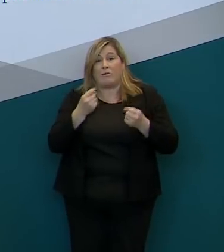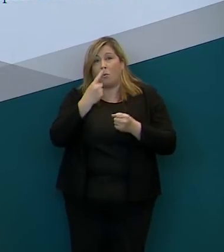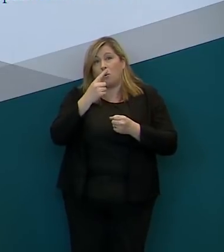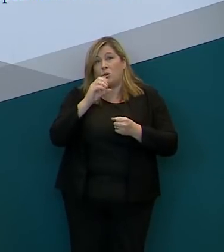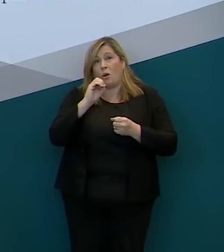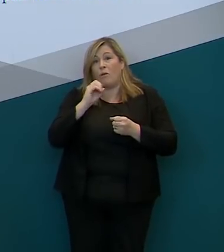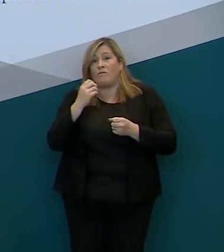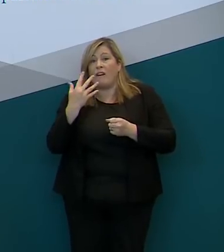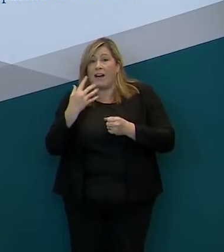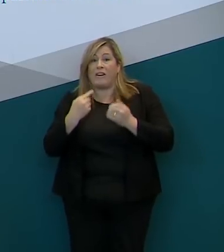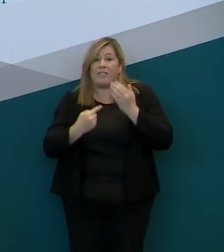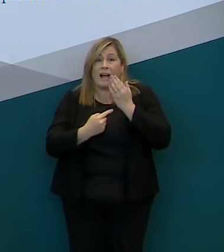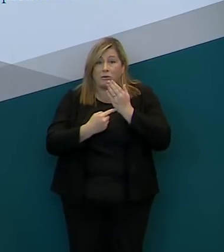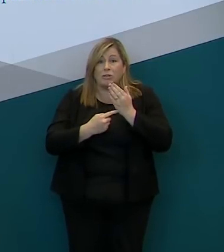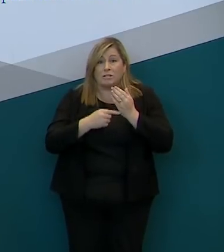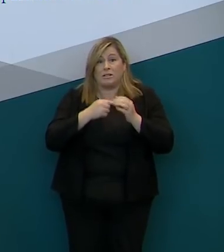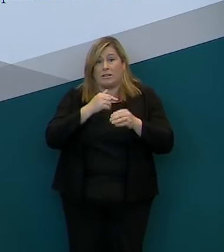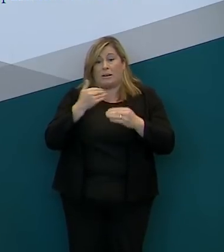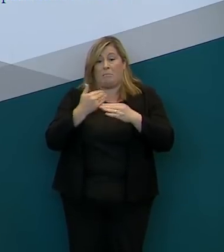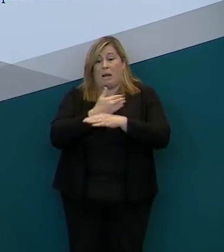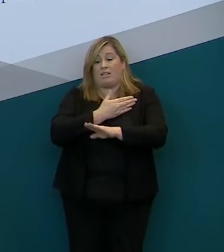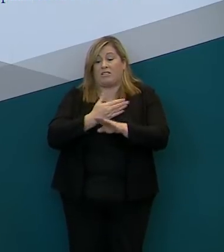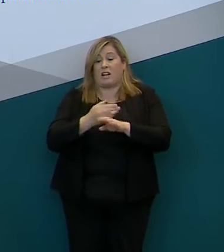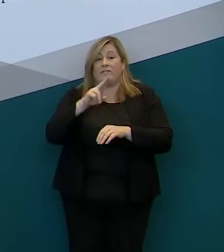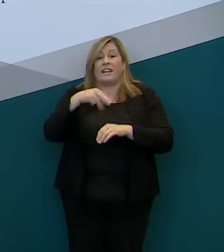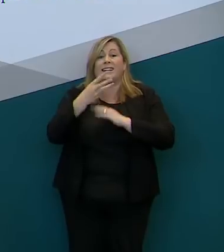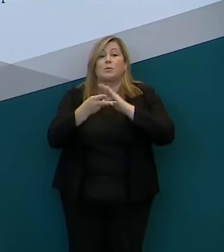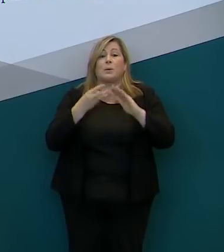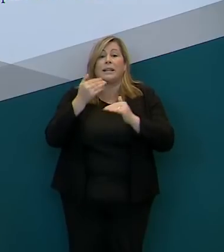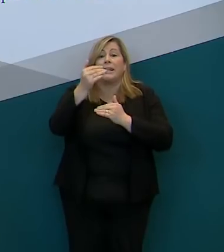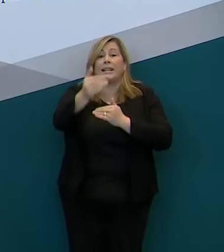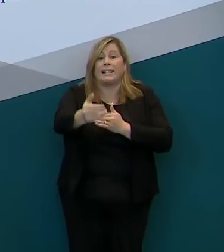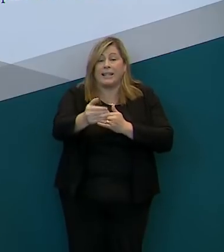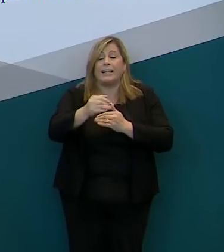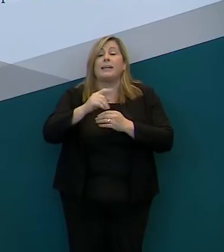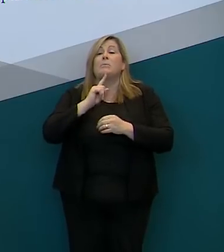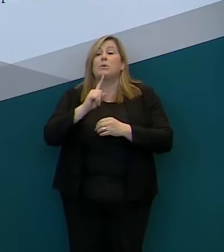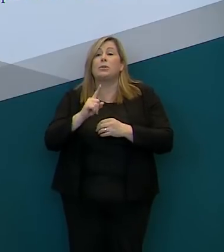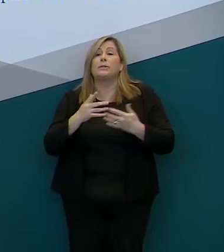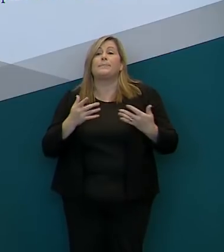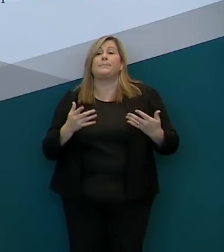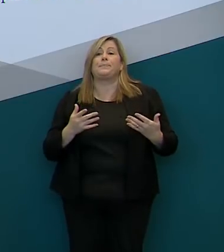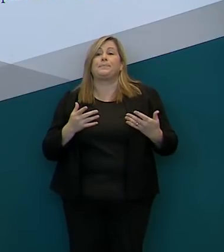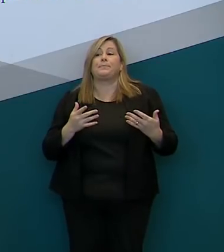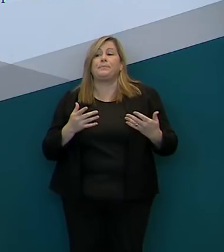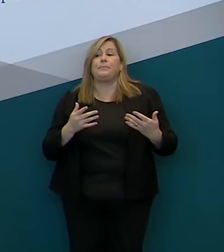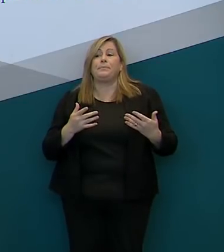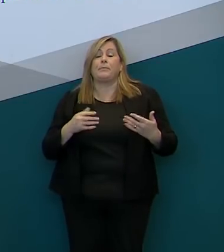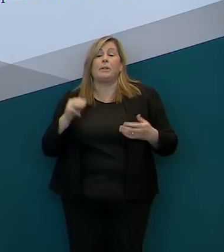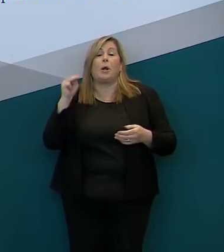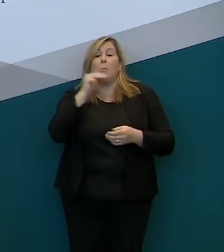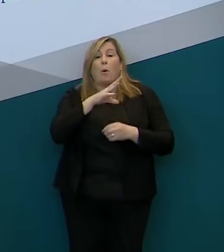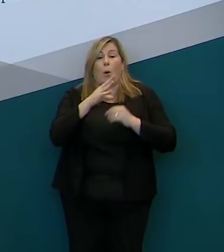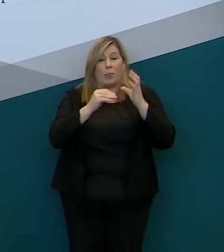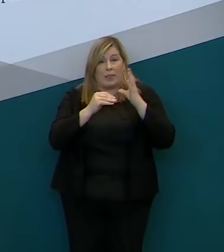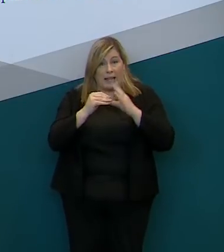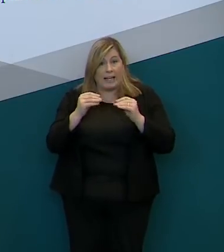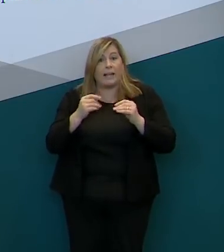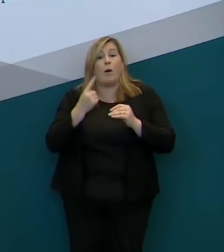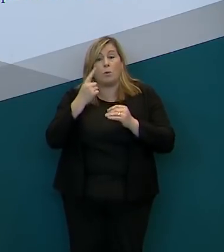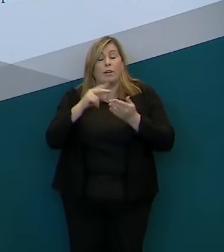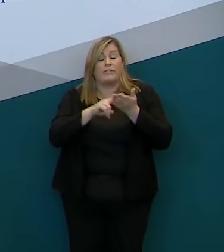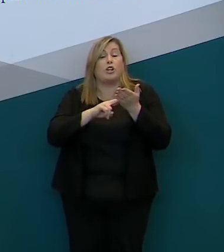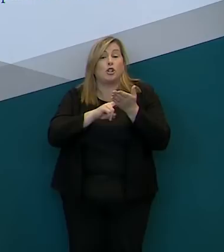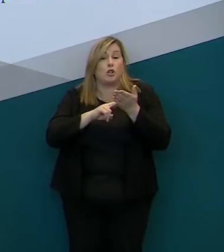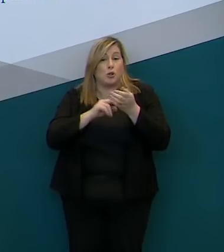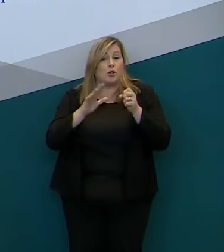105,000 at the start of next week. But I suppose the important thing, or one of the useful things